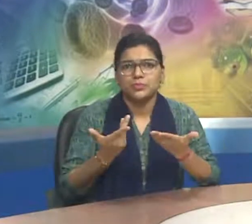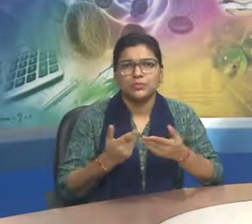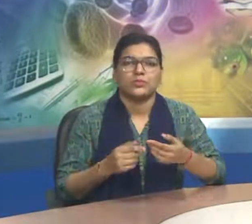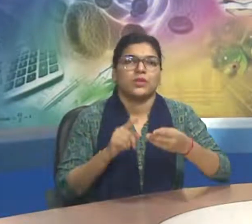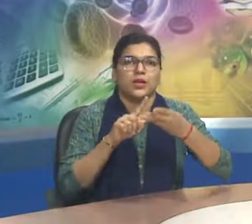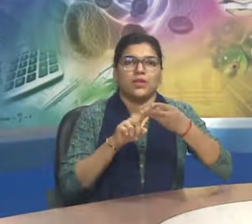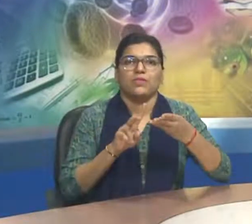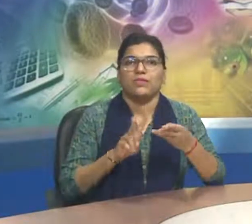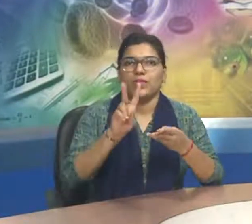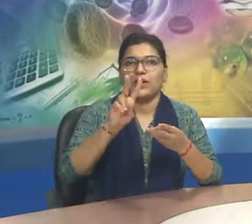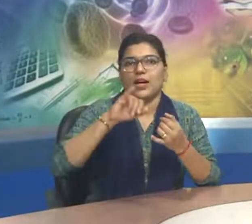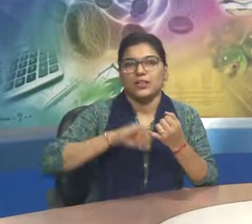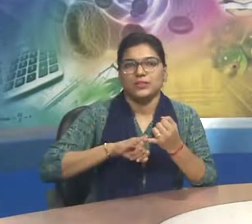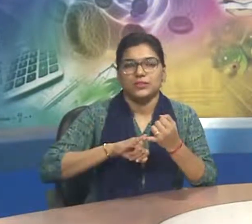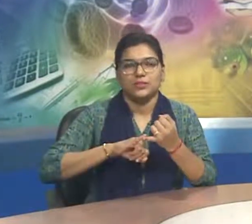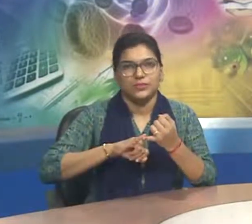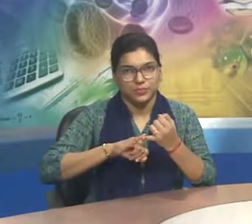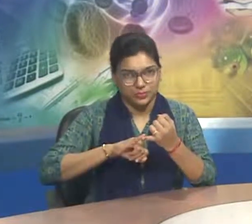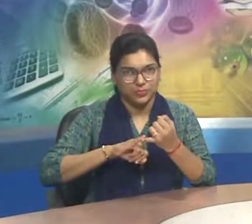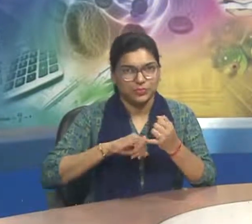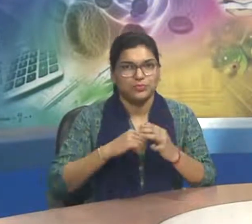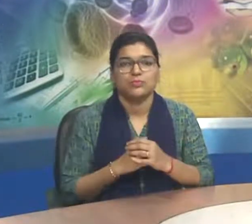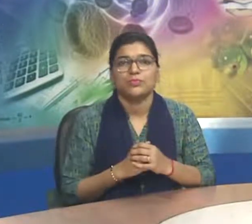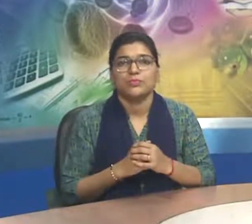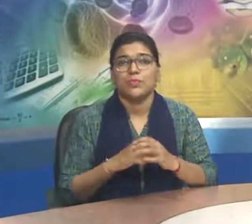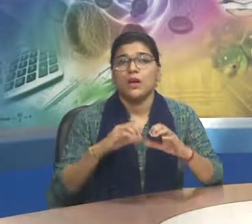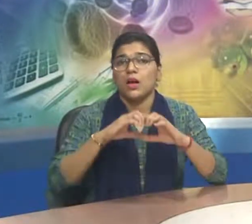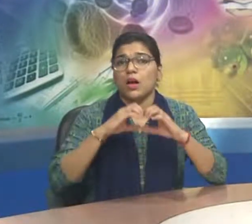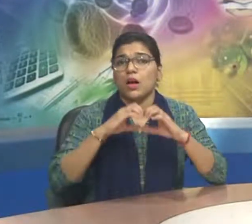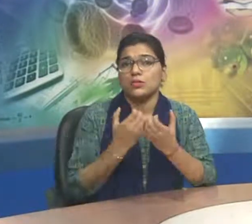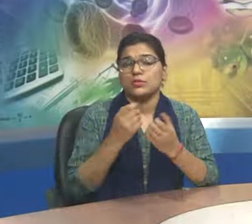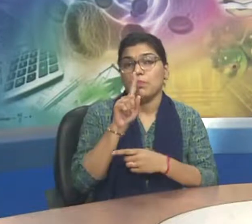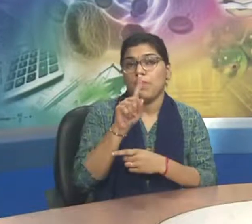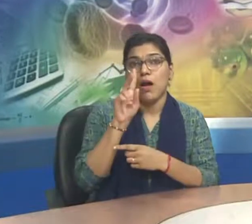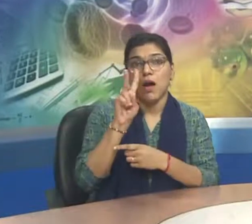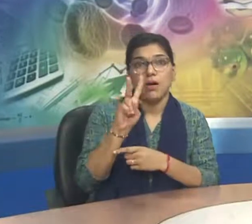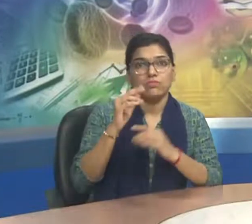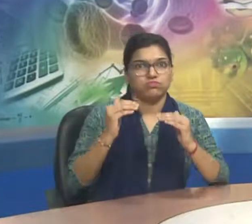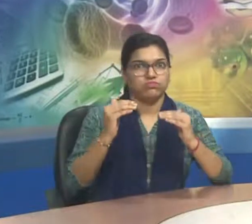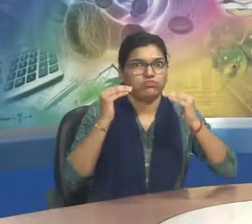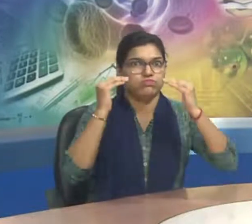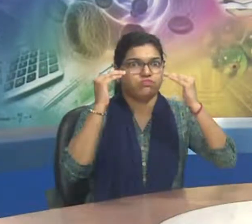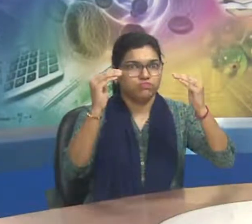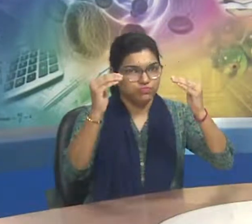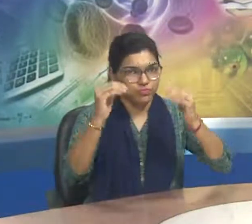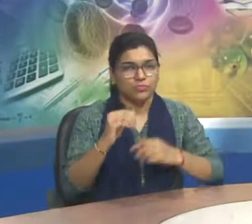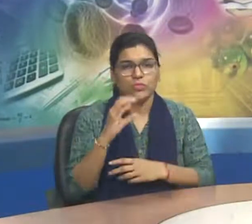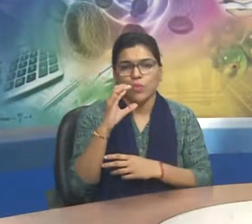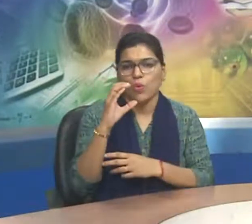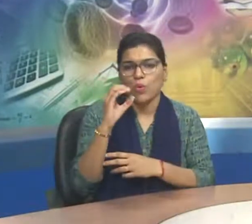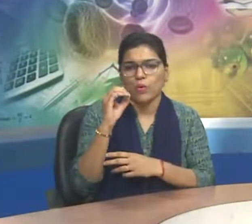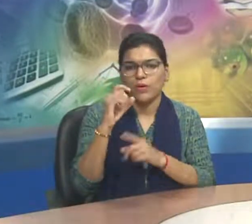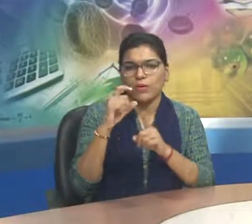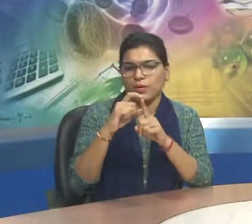NIOS. Today we are going to do subject EVS. This is for senior secondary